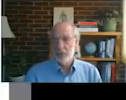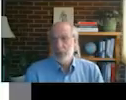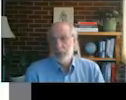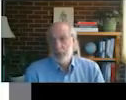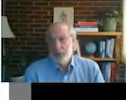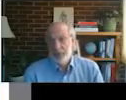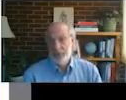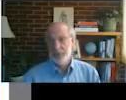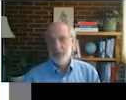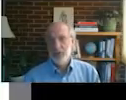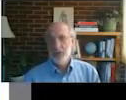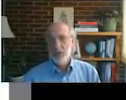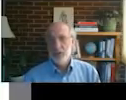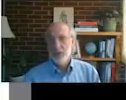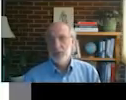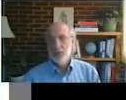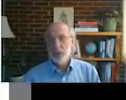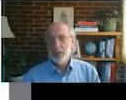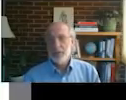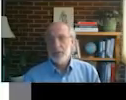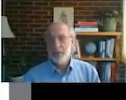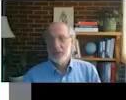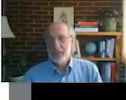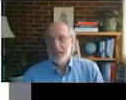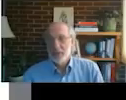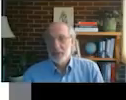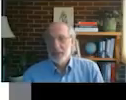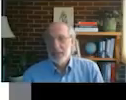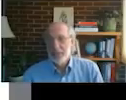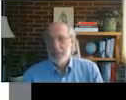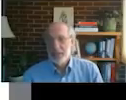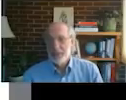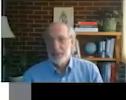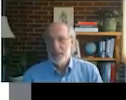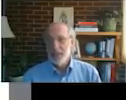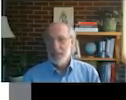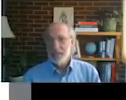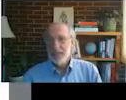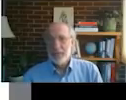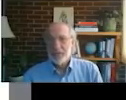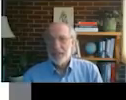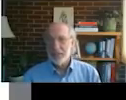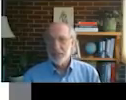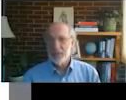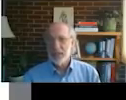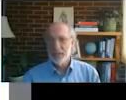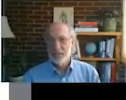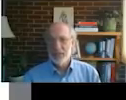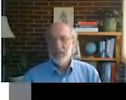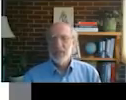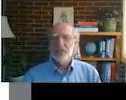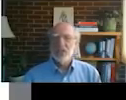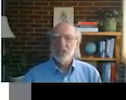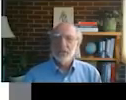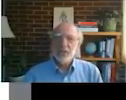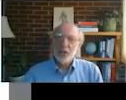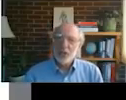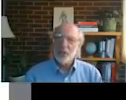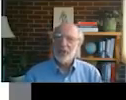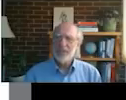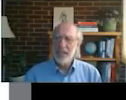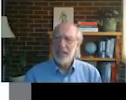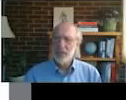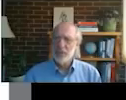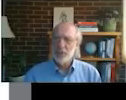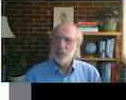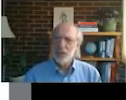a hardware store, where I'm looking for something and I don't know the name of it. This happens to everybody. So if you don't know